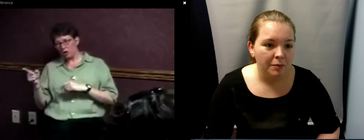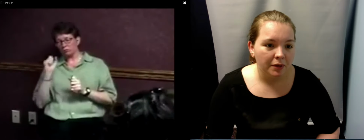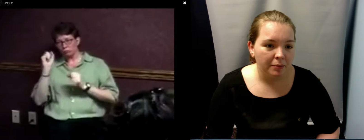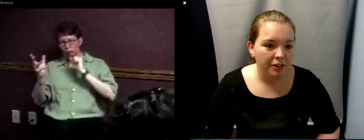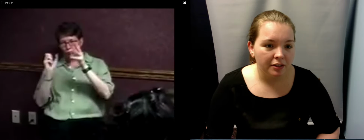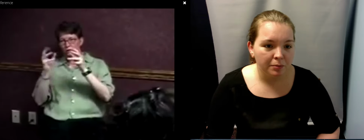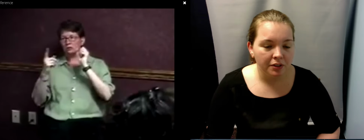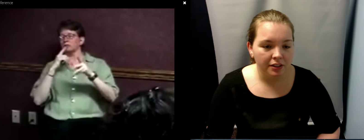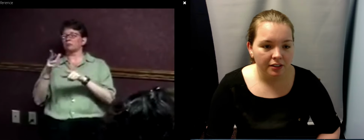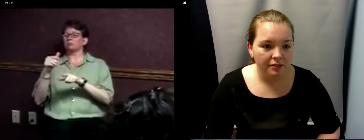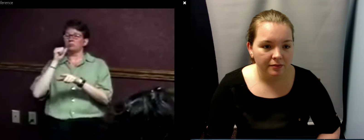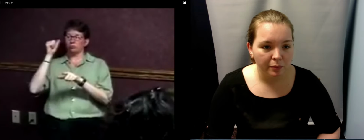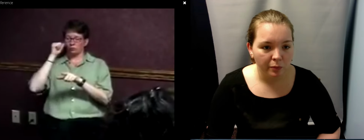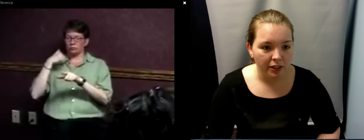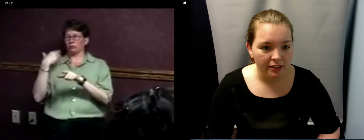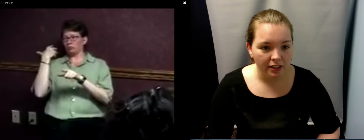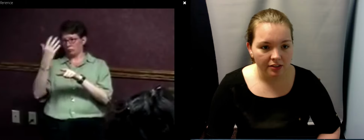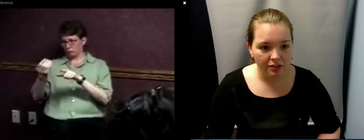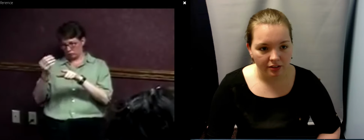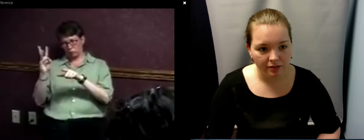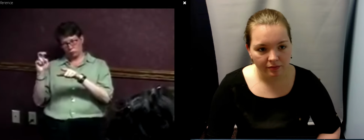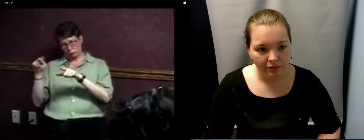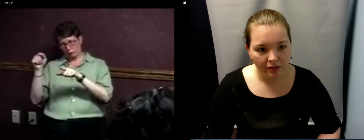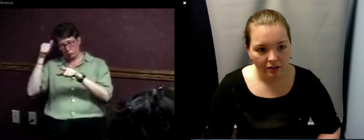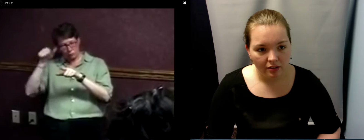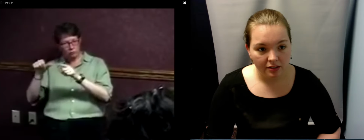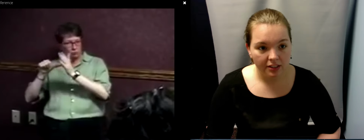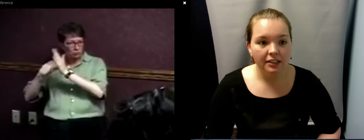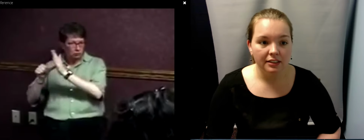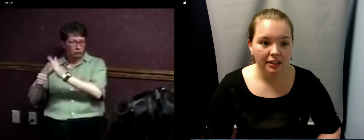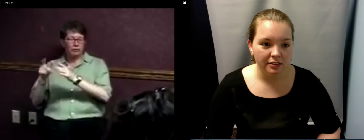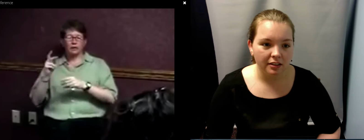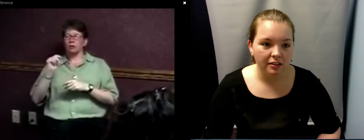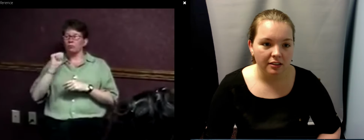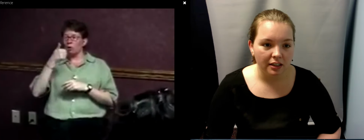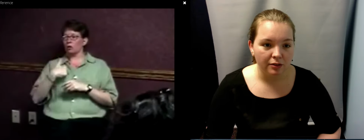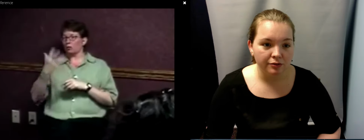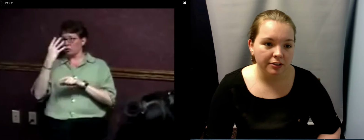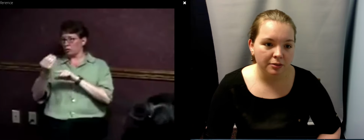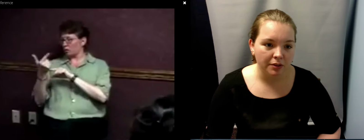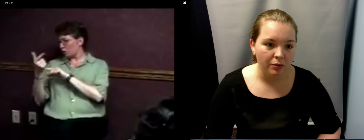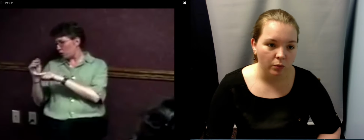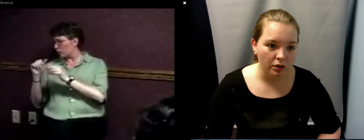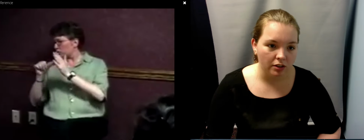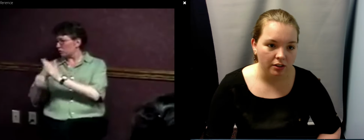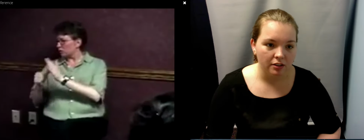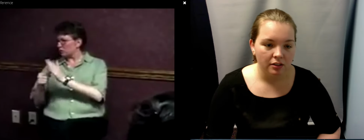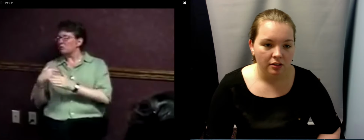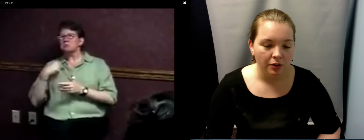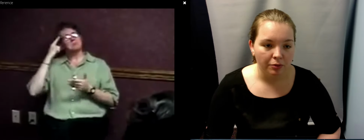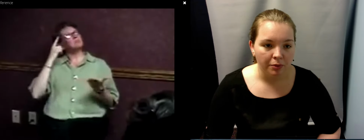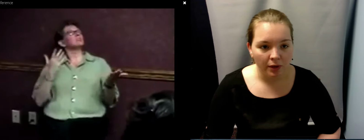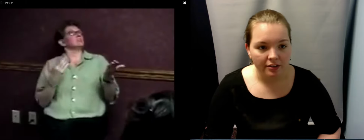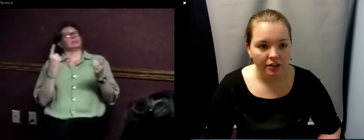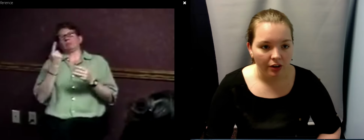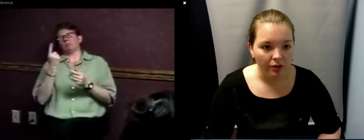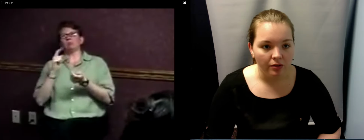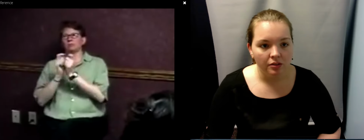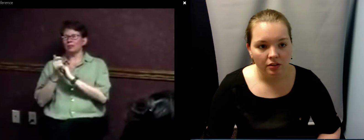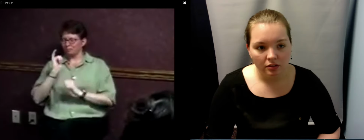Maybe when I'm reading the book, when I sign it to her, I'll sign it in ASL and then I'll fingerspell the word, whether it be